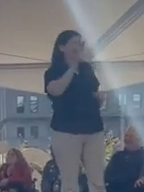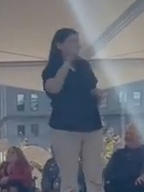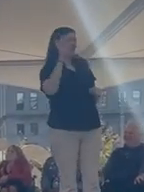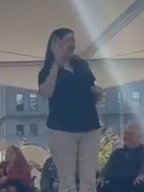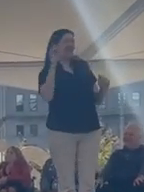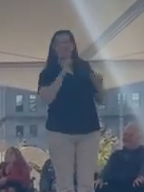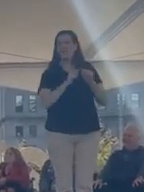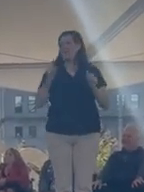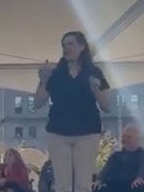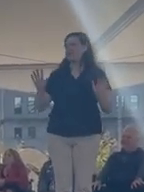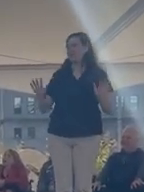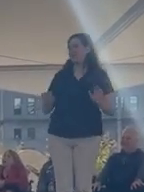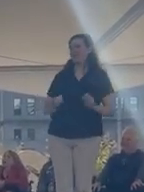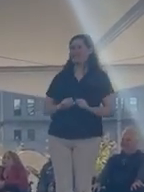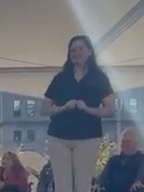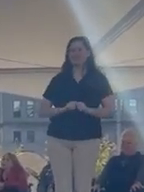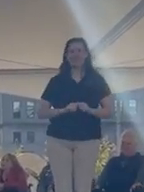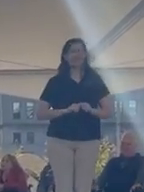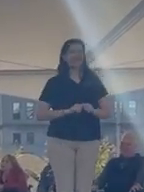Hello, everybody.